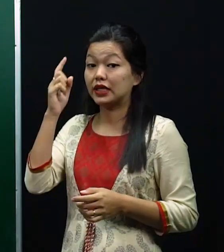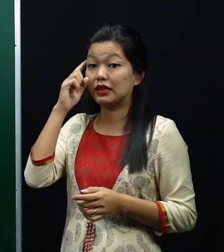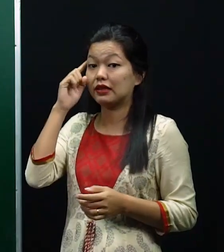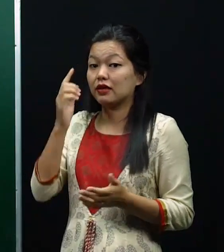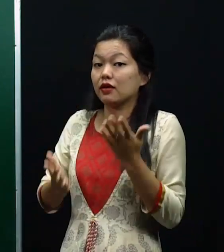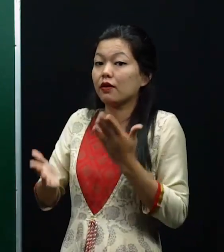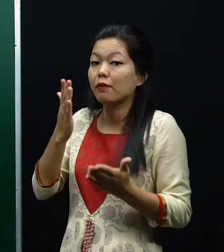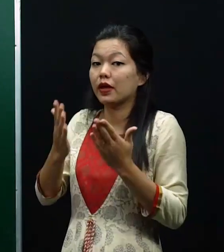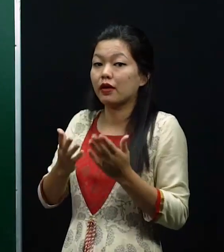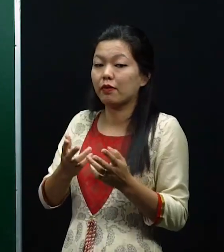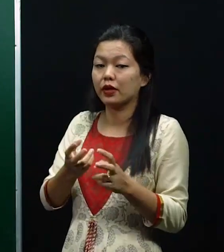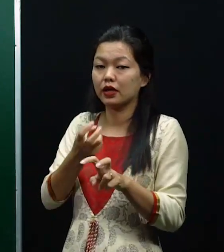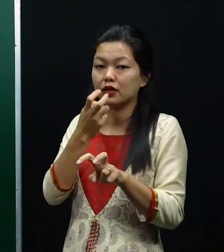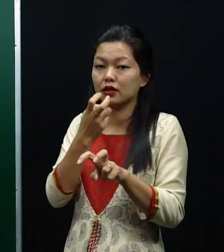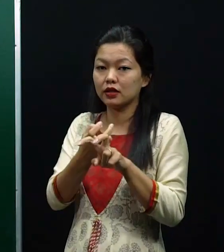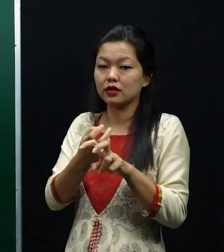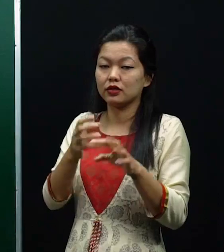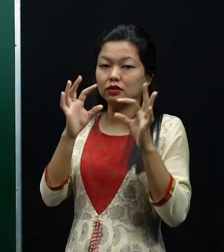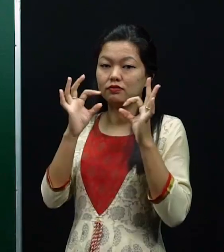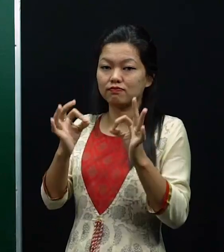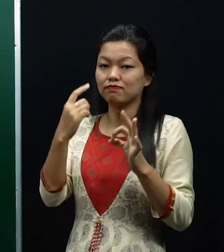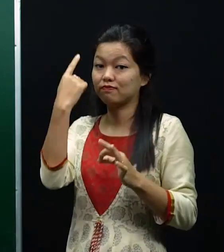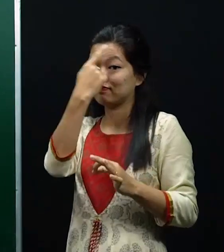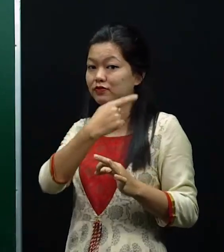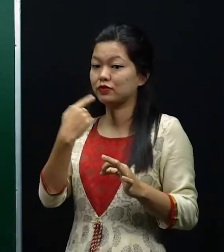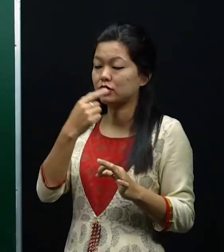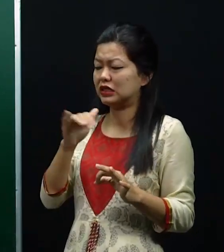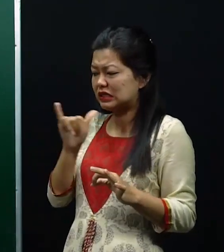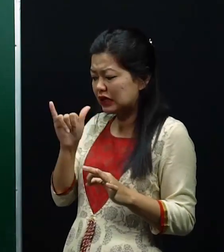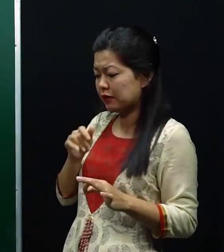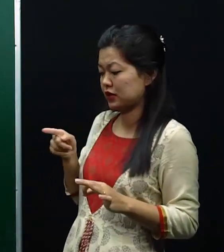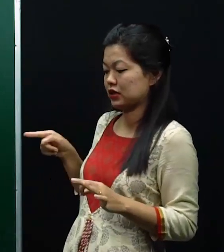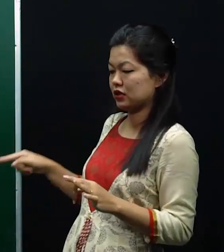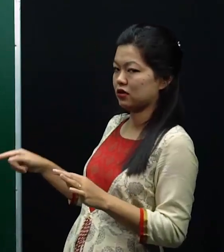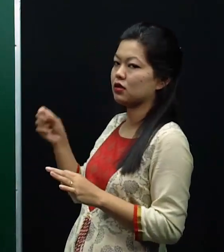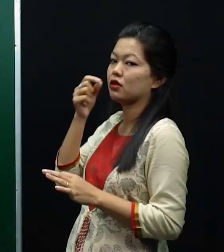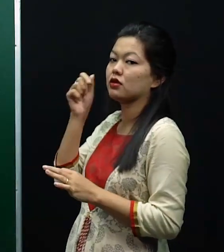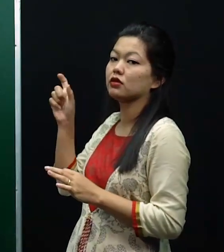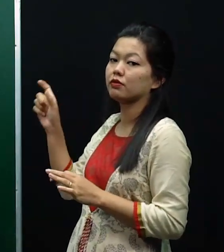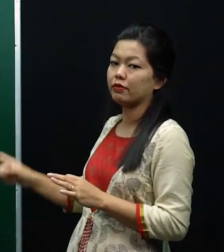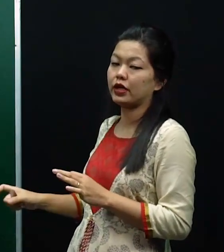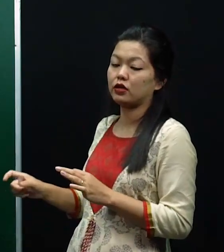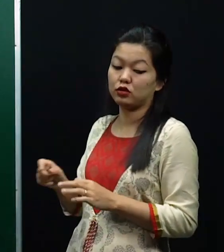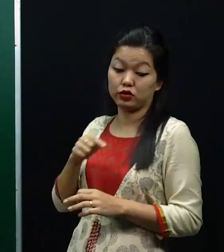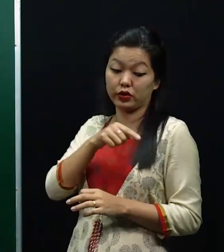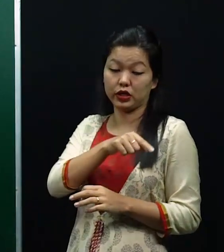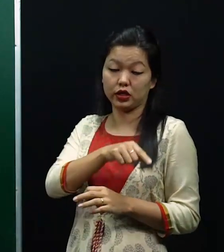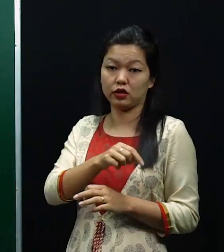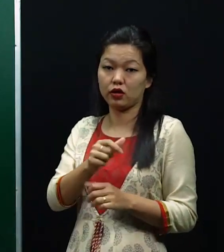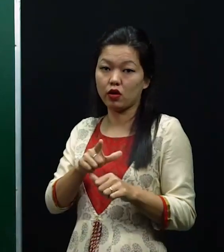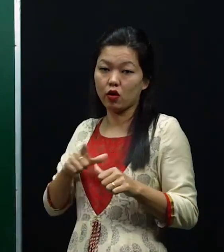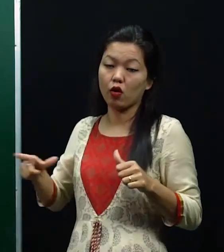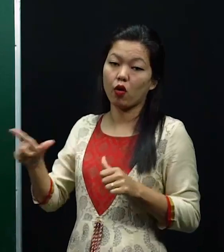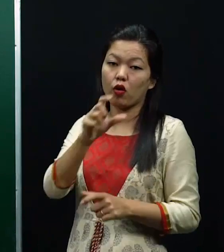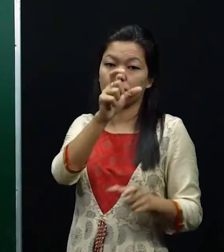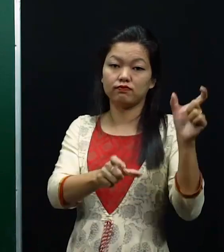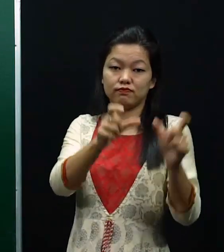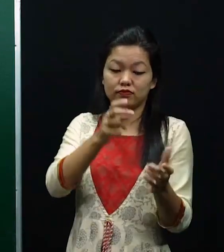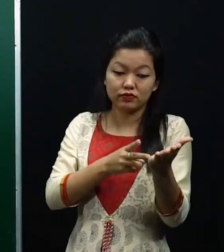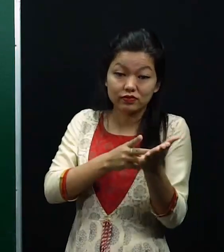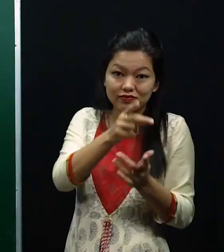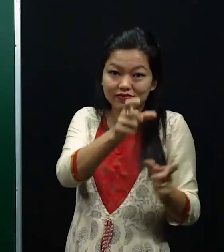your great-grandparents. So this was something that they were all expecting. And if this did not happen for so long, people will also